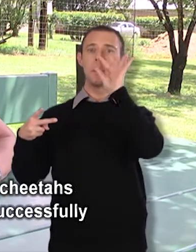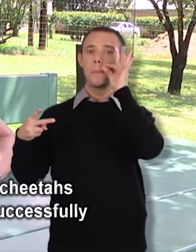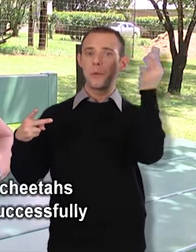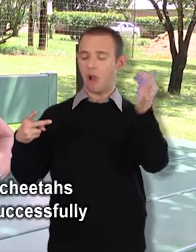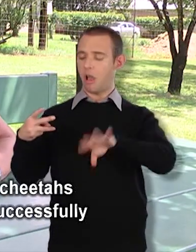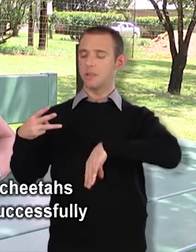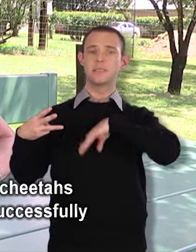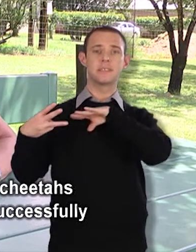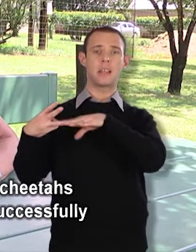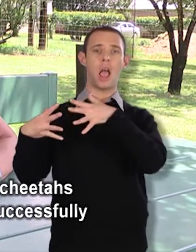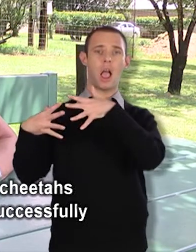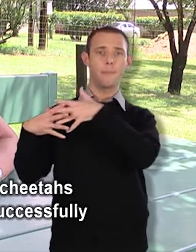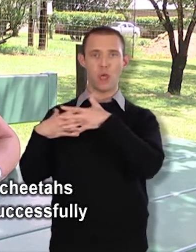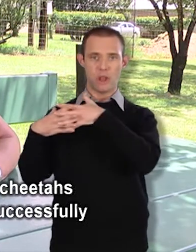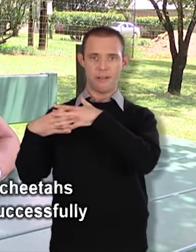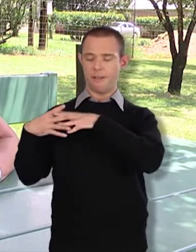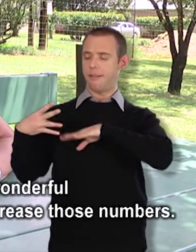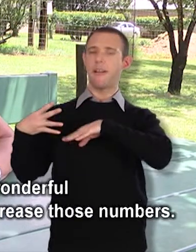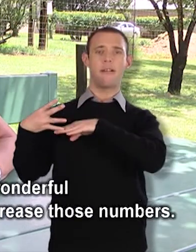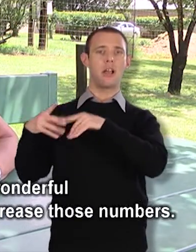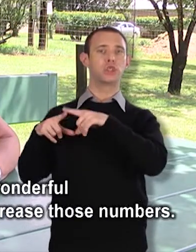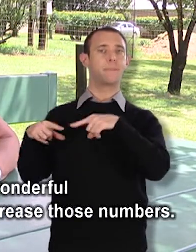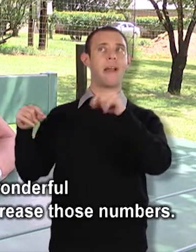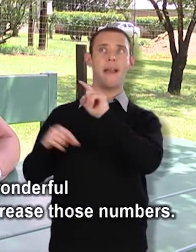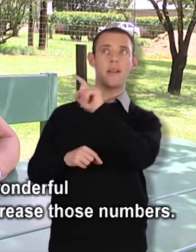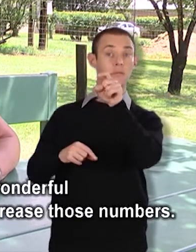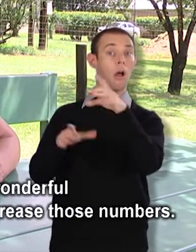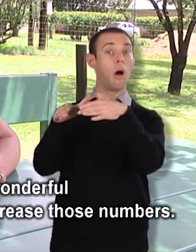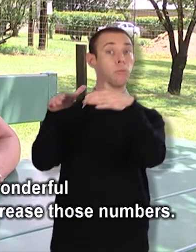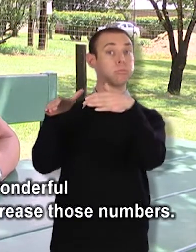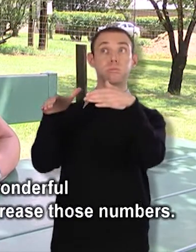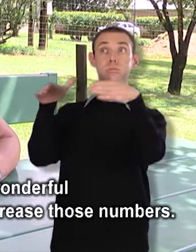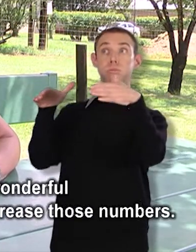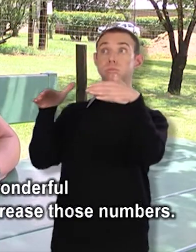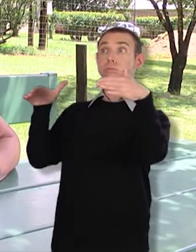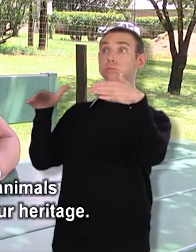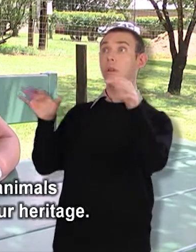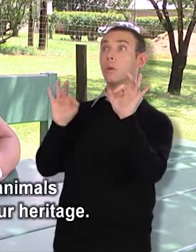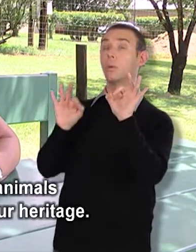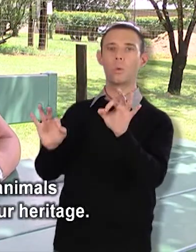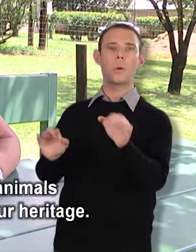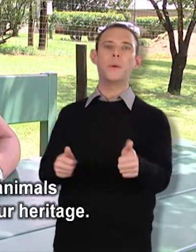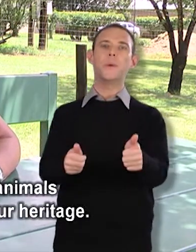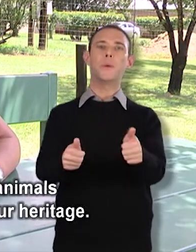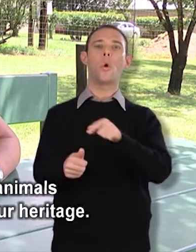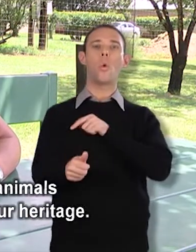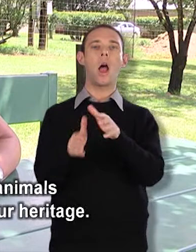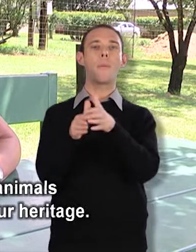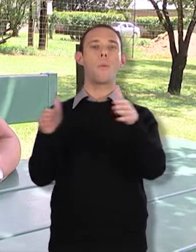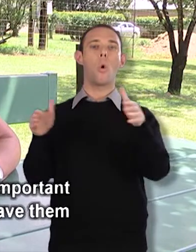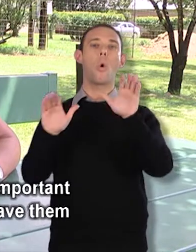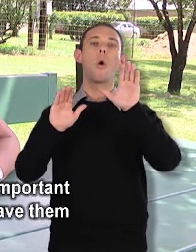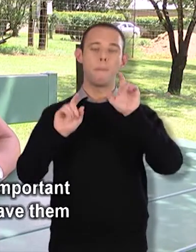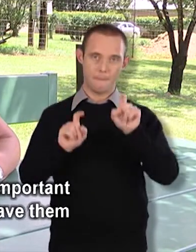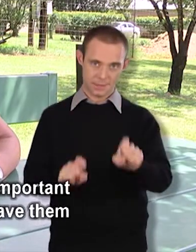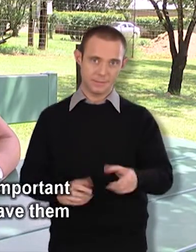as far as we know, these cheetahs have bred successfully, which is wonderful because we need to increase those numbers. These animals are part of our